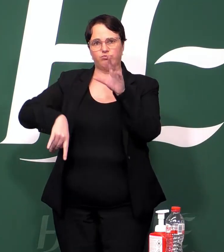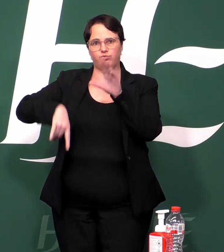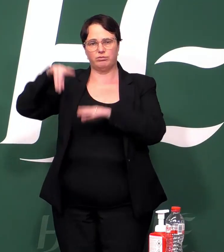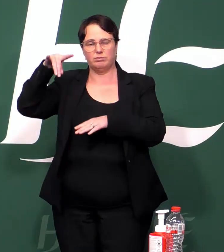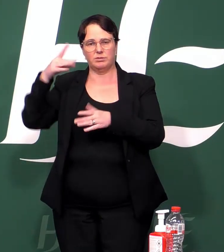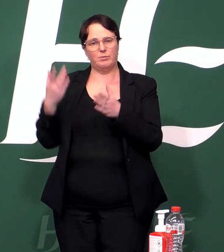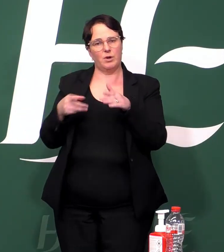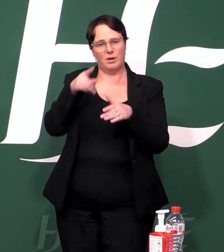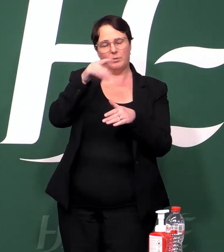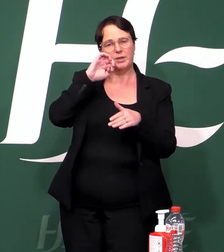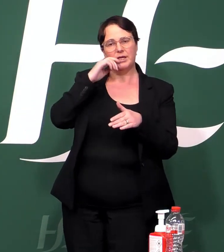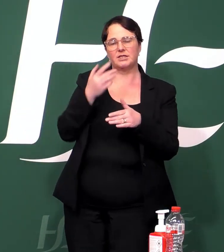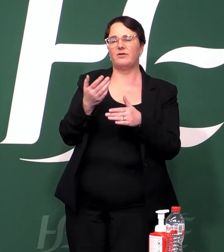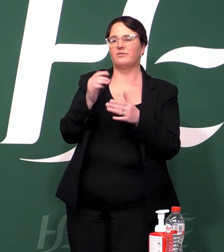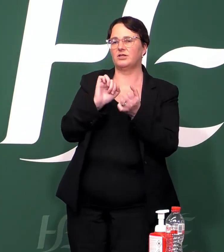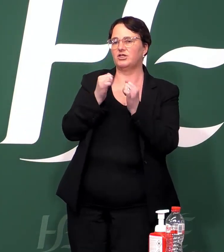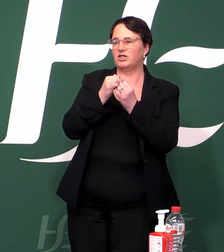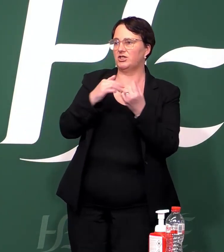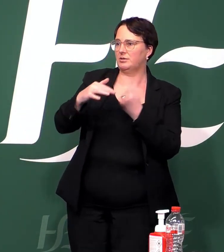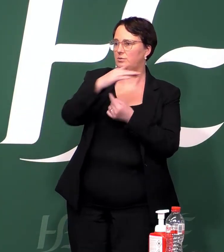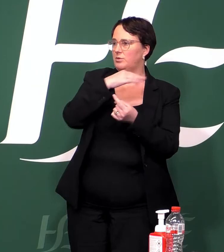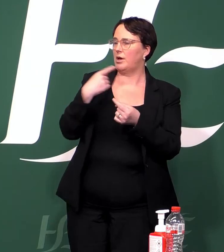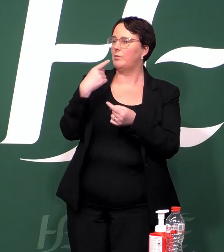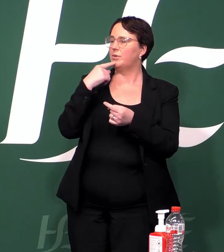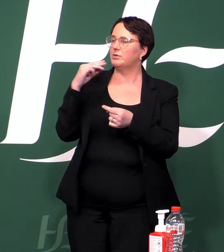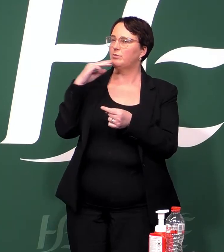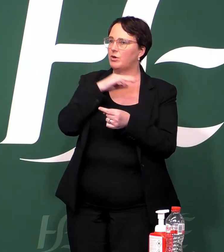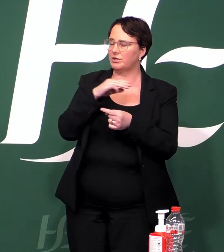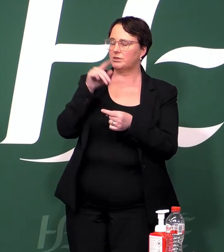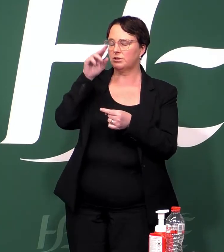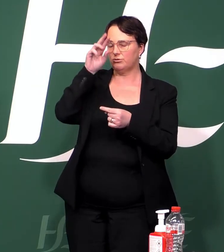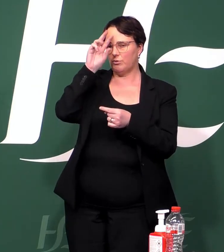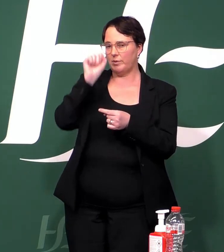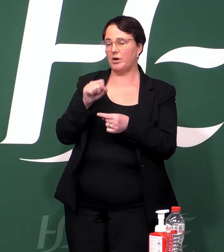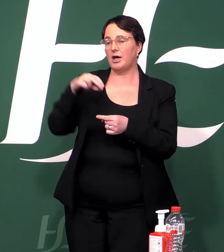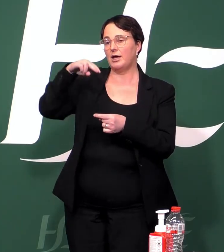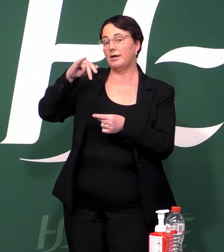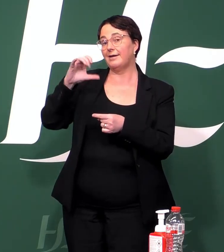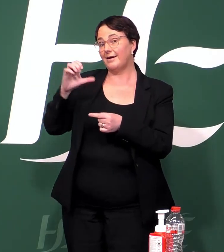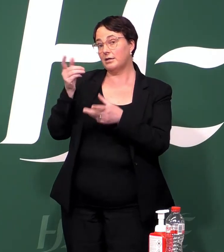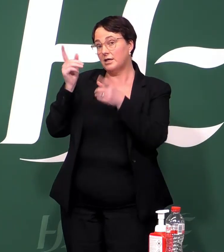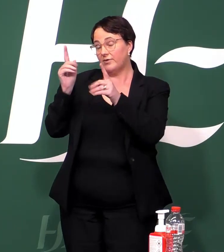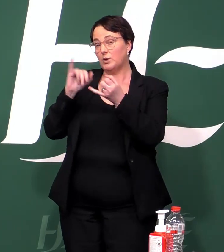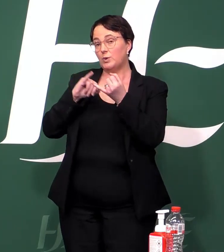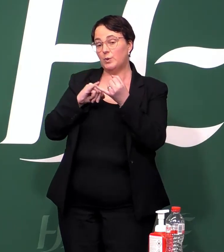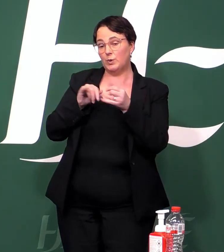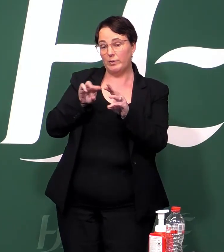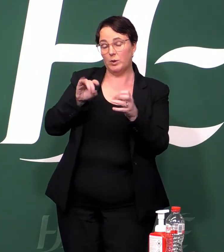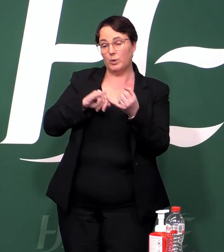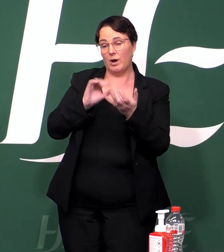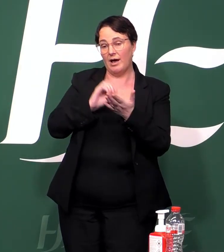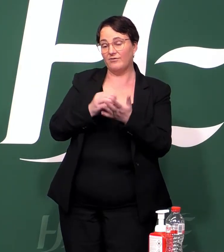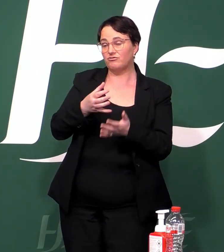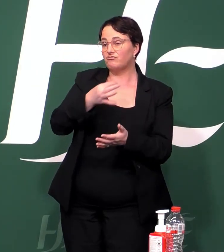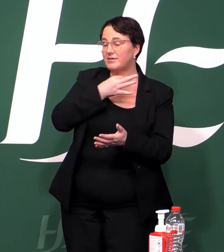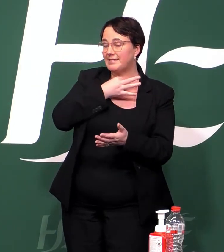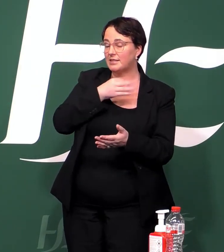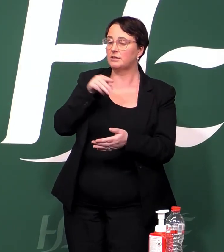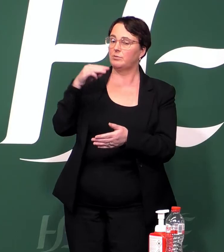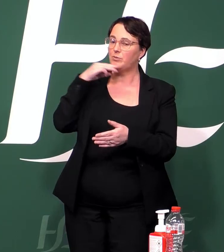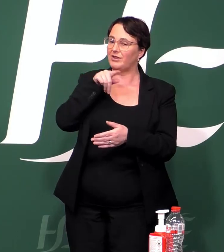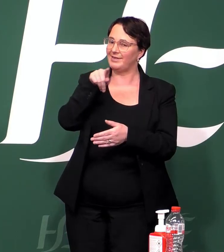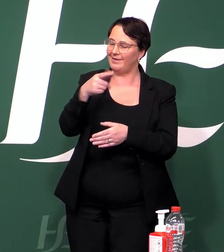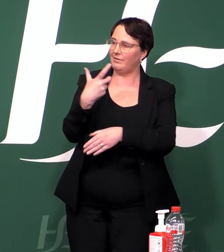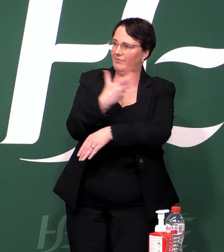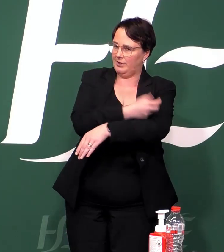changing conditions as well. But it's important to remember the NIAC advice was very clear. For those people who have a risk, it's really important that they get